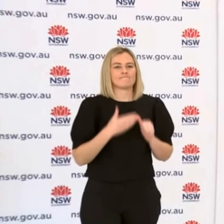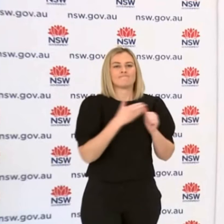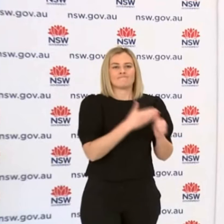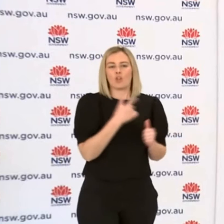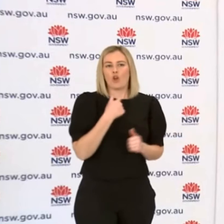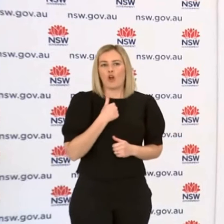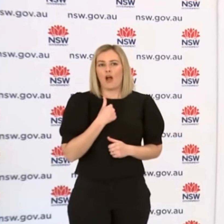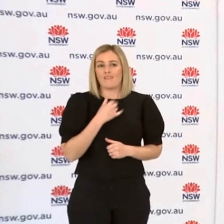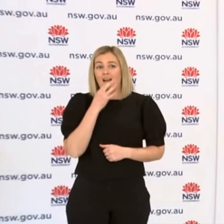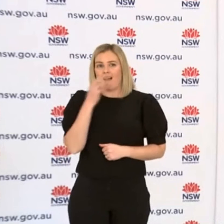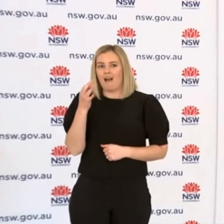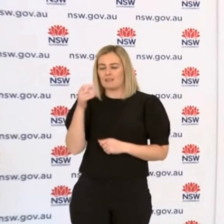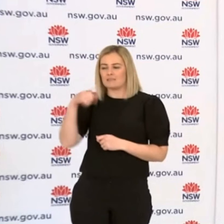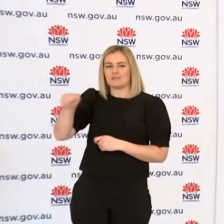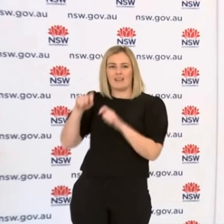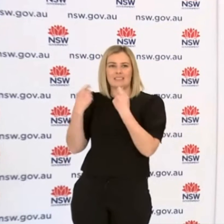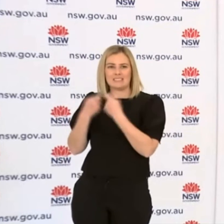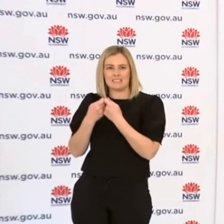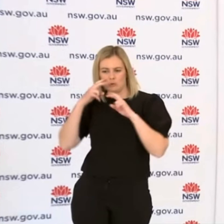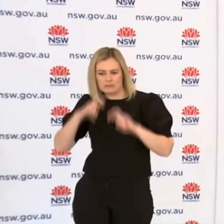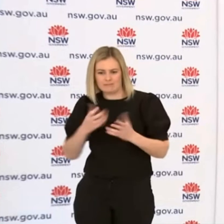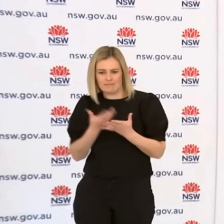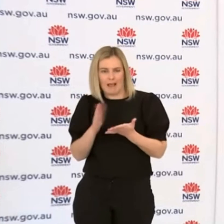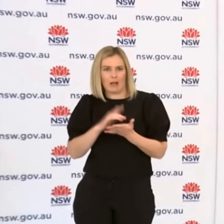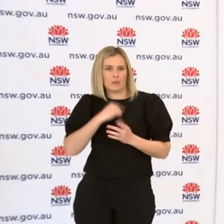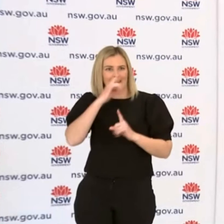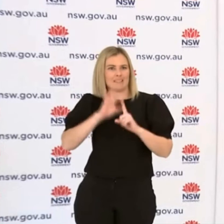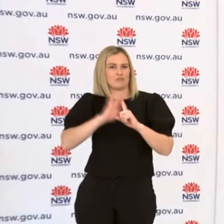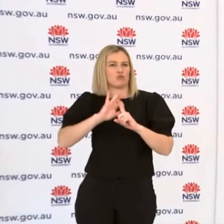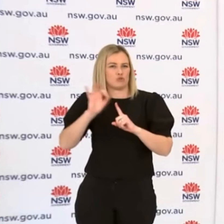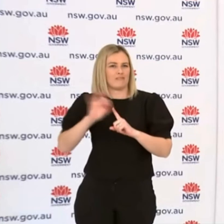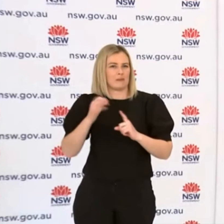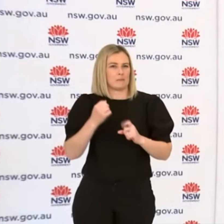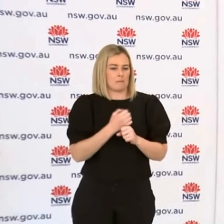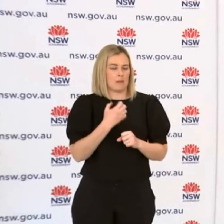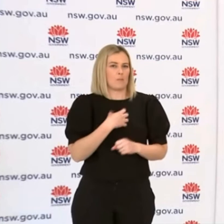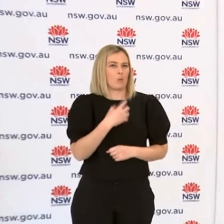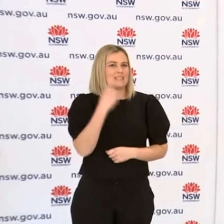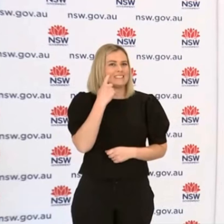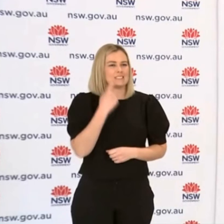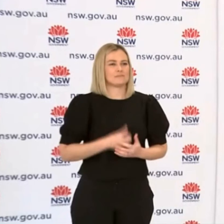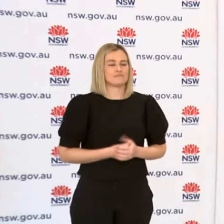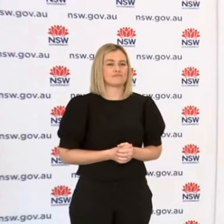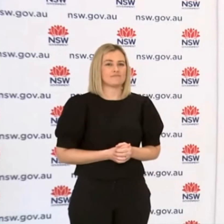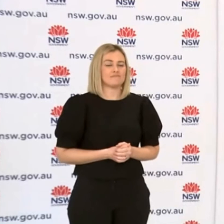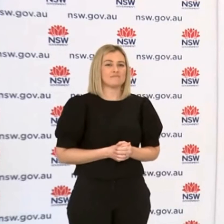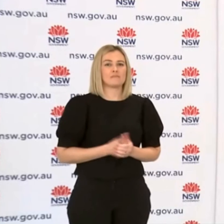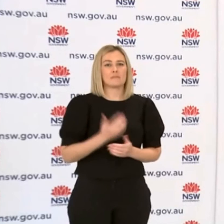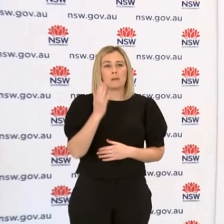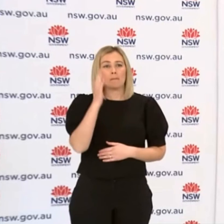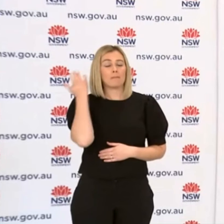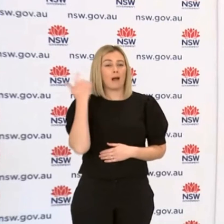other capacity we might have. You'd appreciate that when we used to get excited about having 40,000, if we